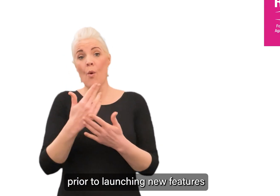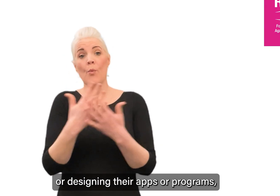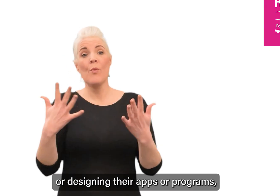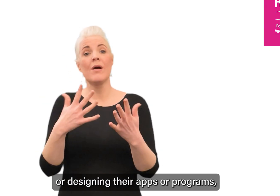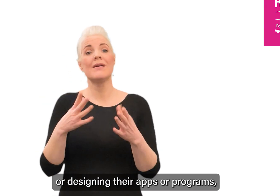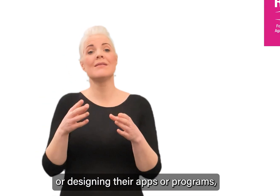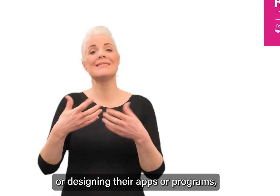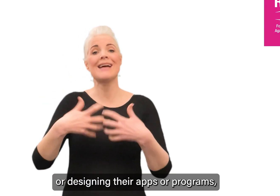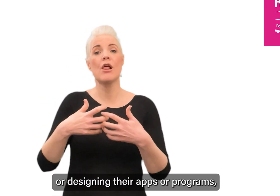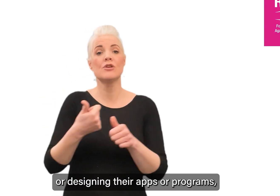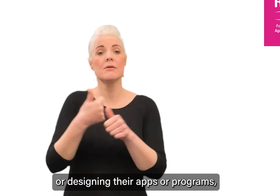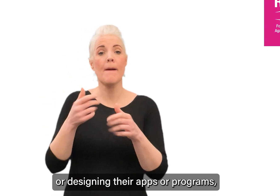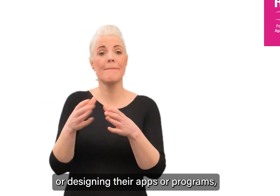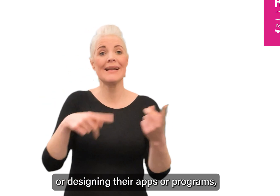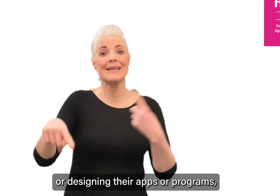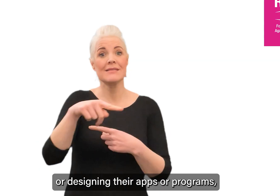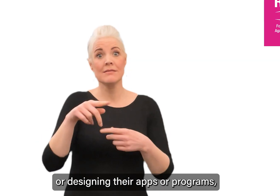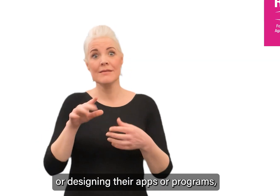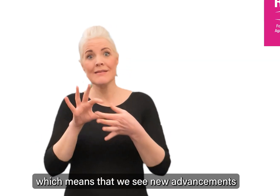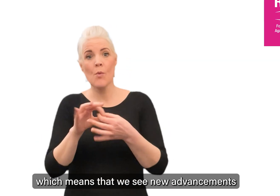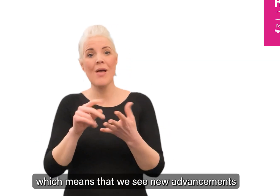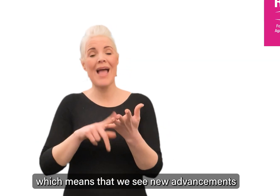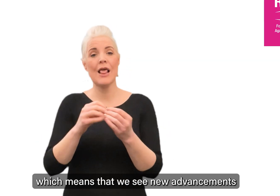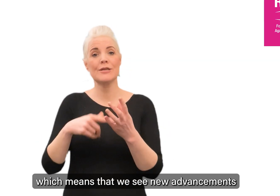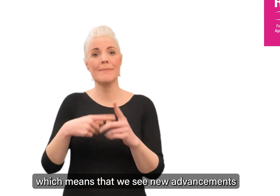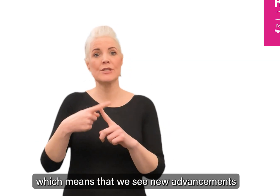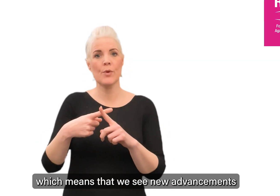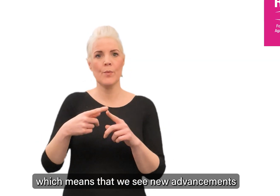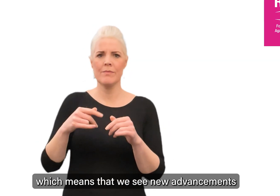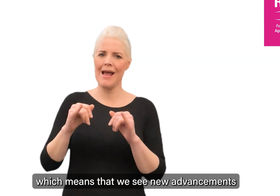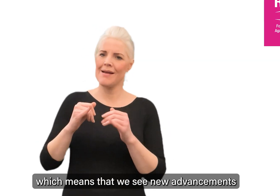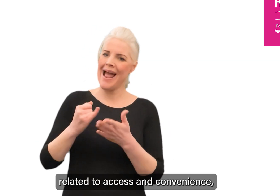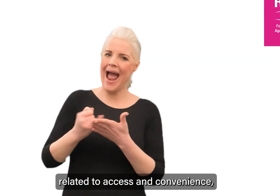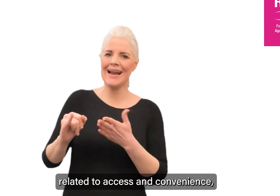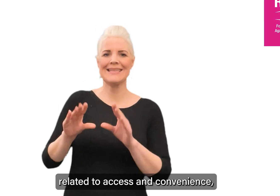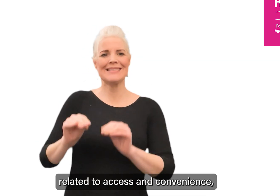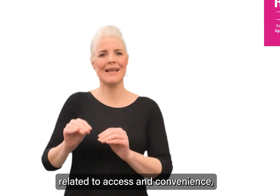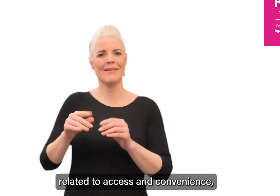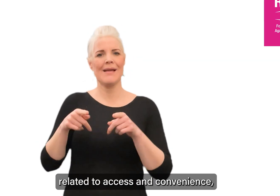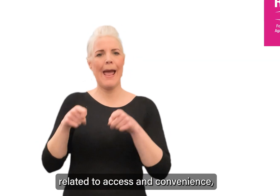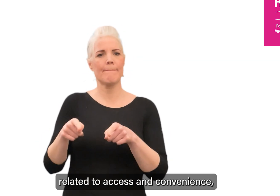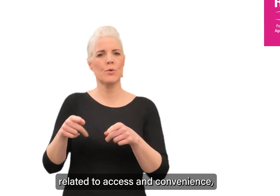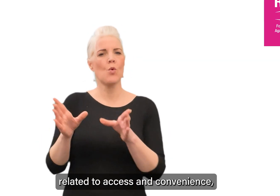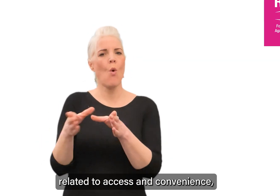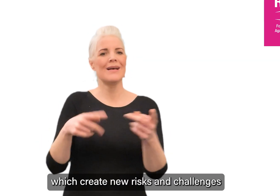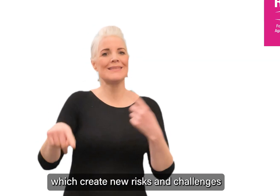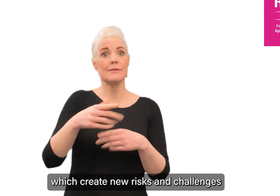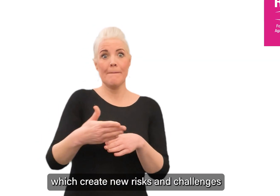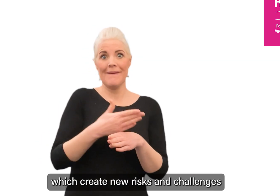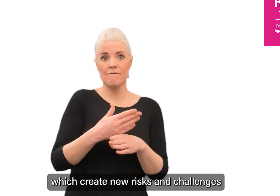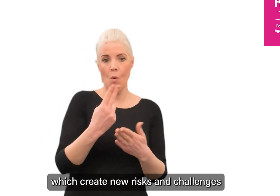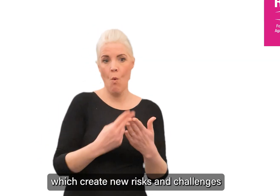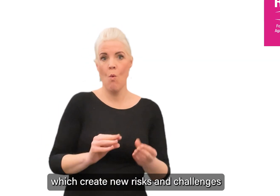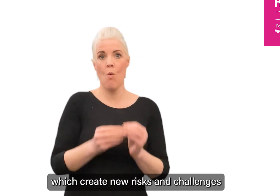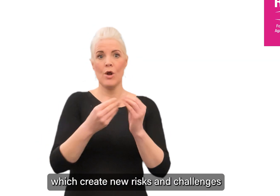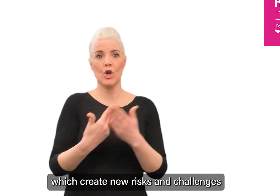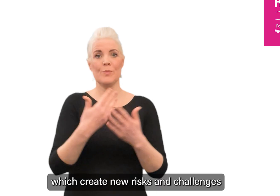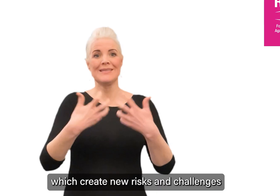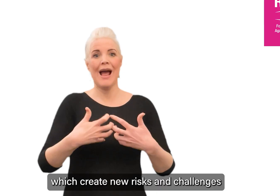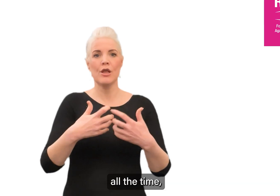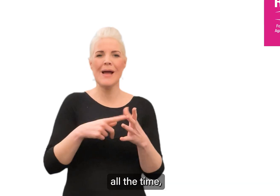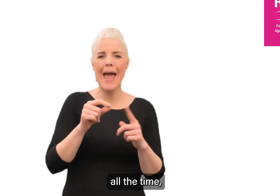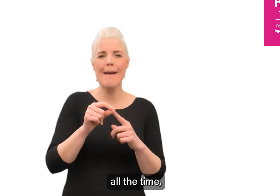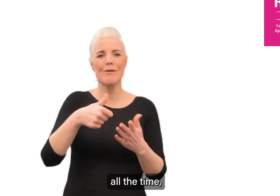new features or designing their apps or programs, which means that we see new advancements related to access and convenience, which create new risks